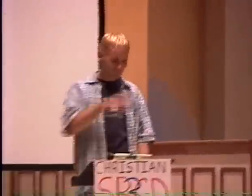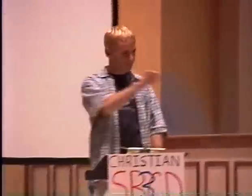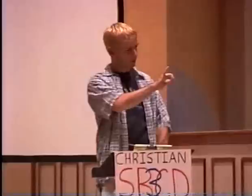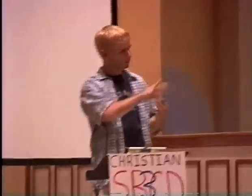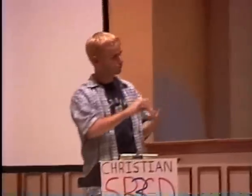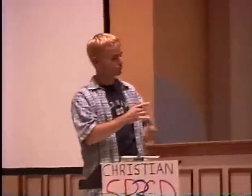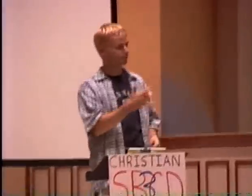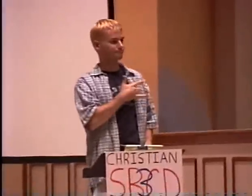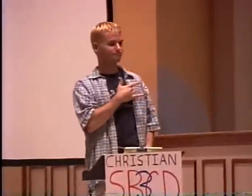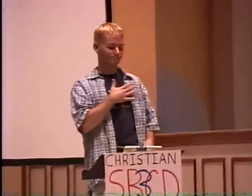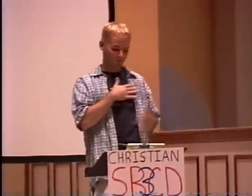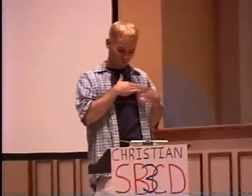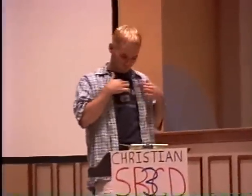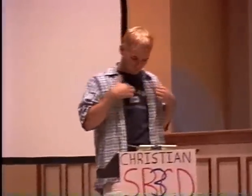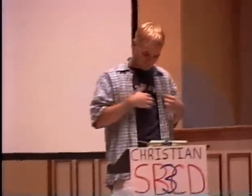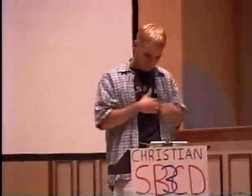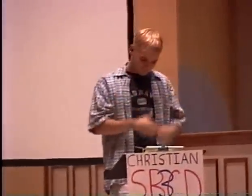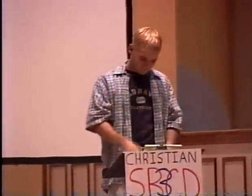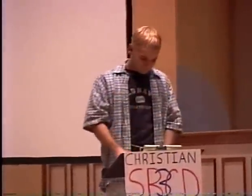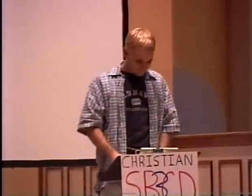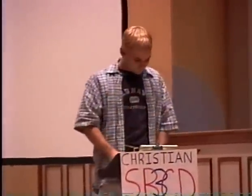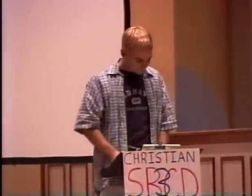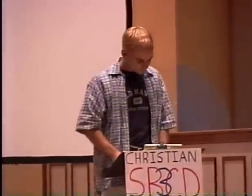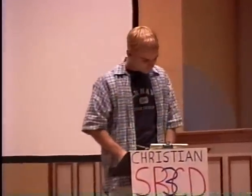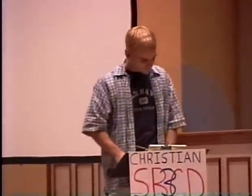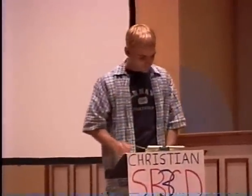Such wonderful fellowship. That story has just touched my heart.